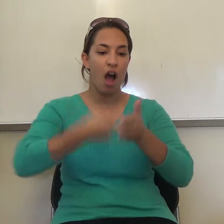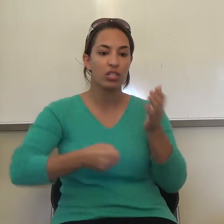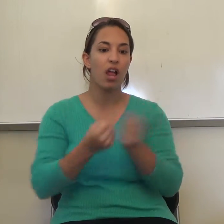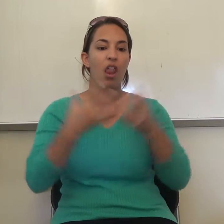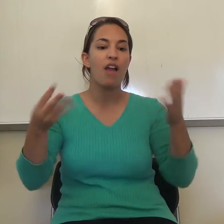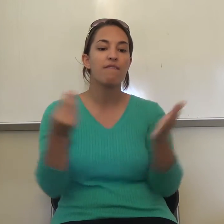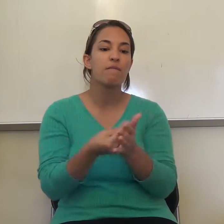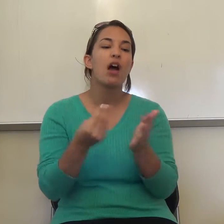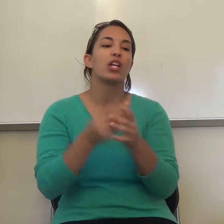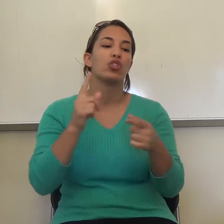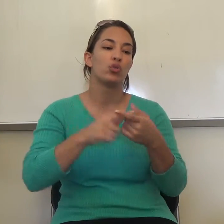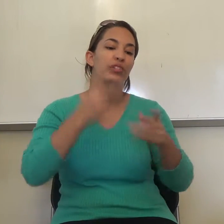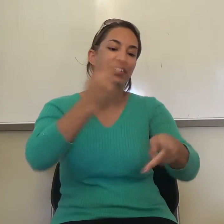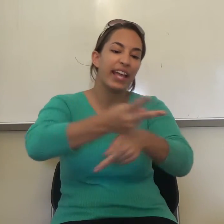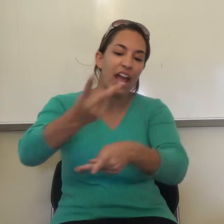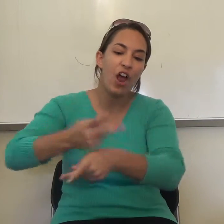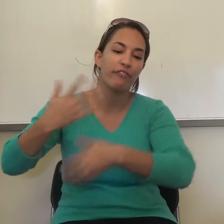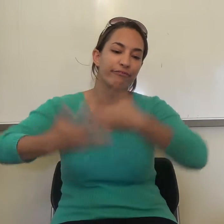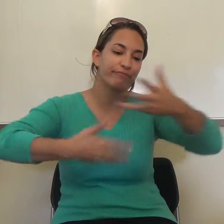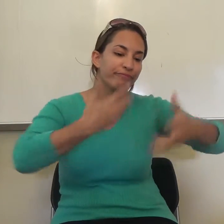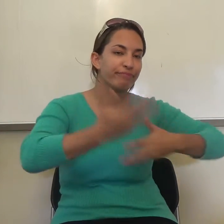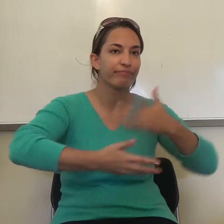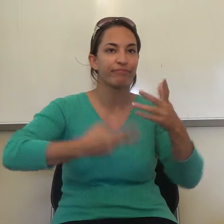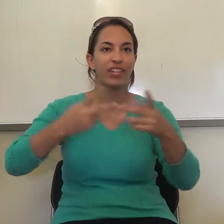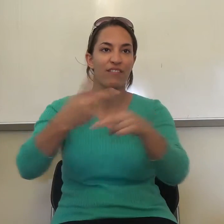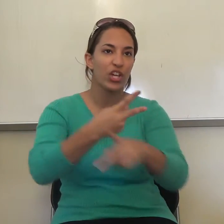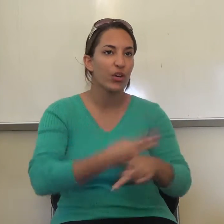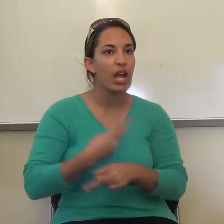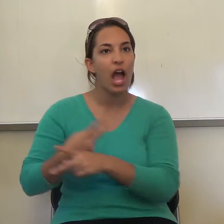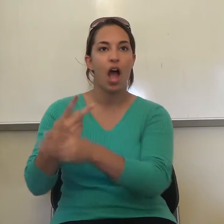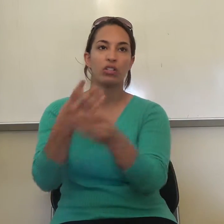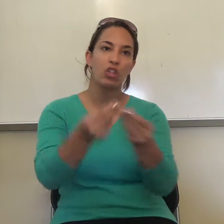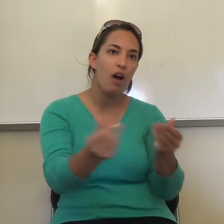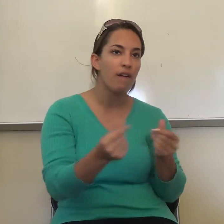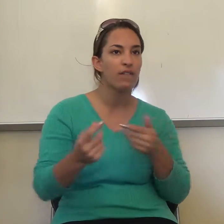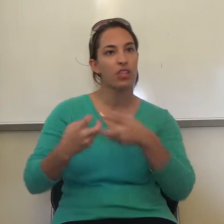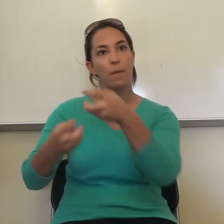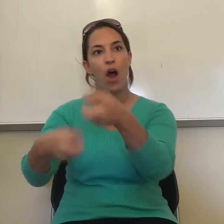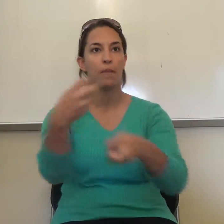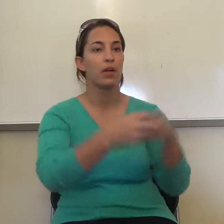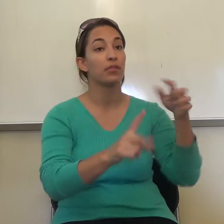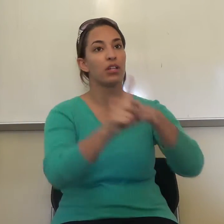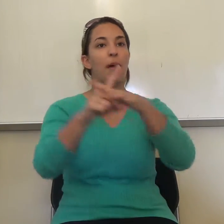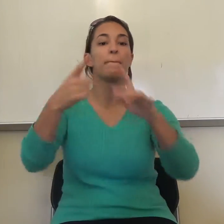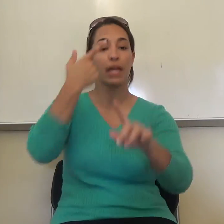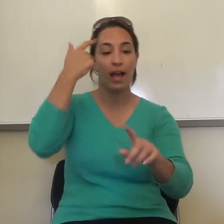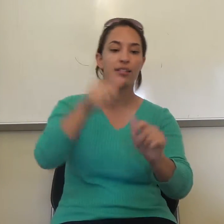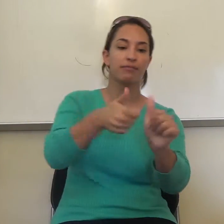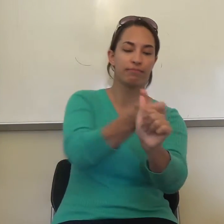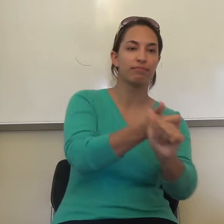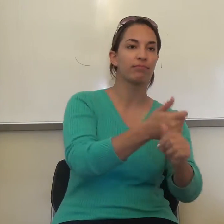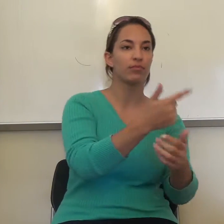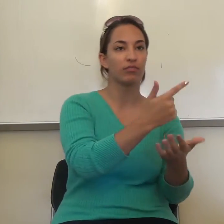interesting concept. Does that make sense? Yeah. Okay, good, thank you.